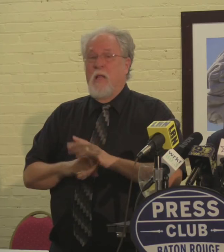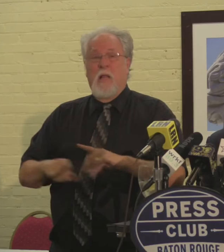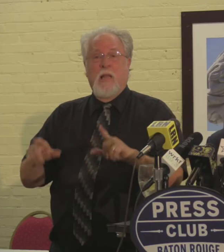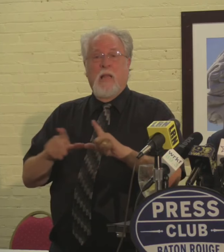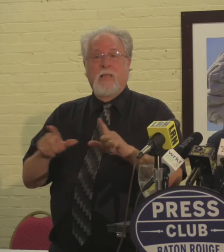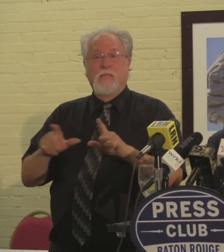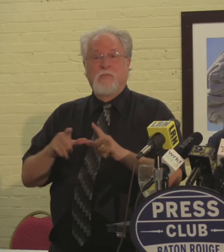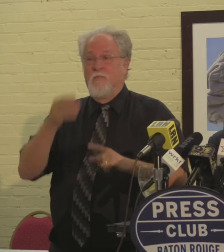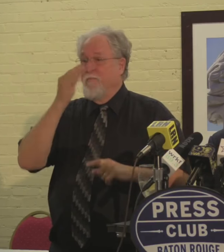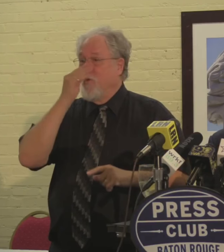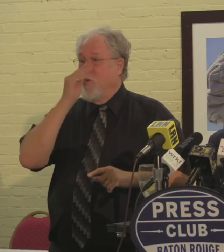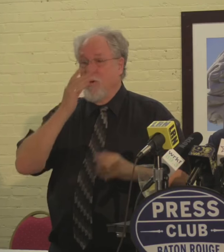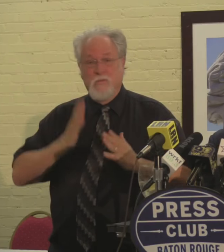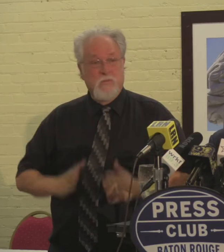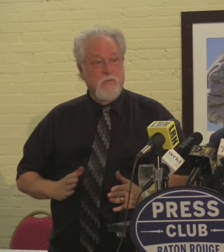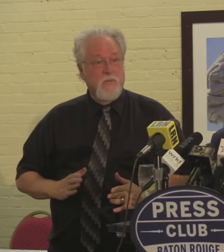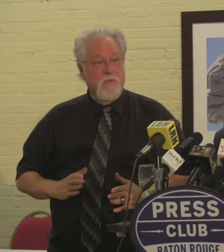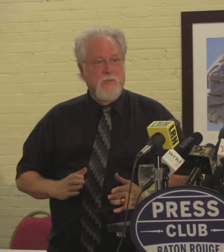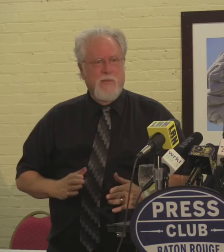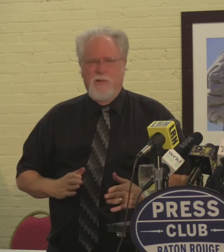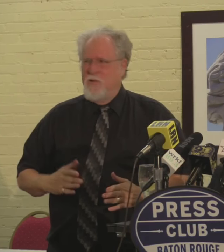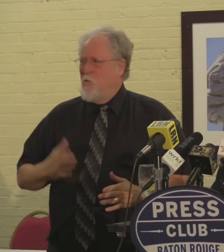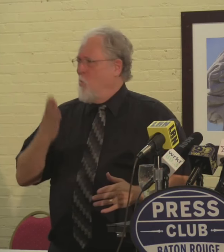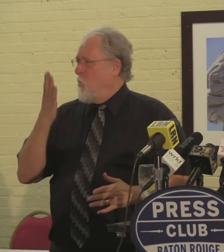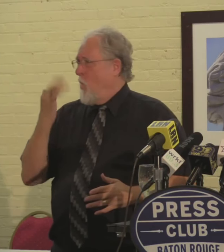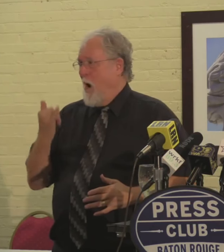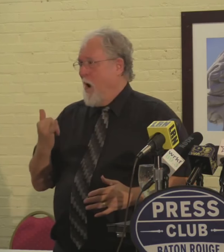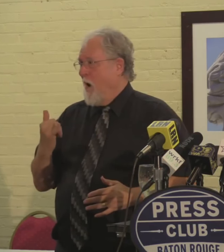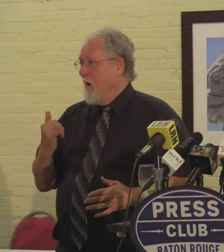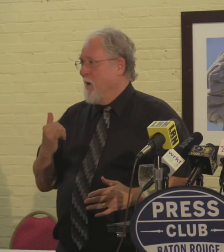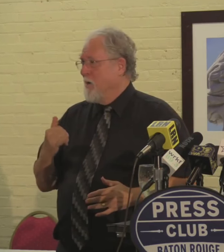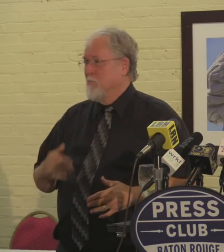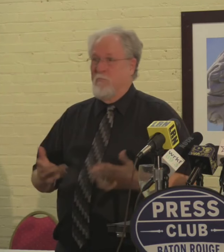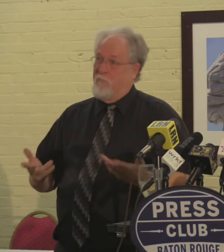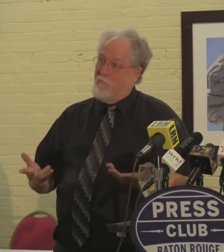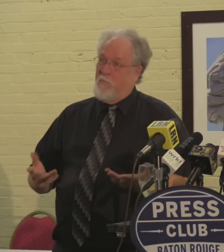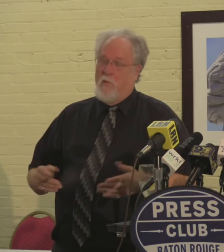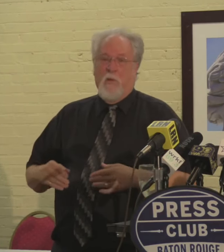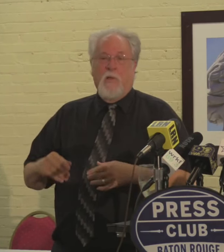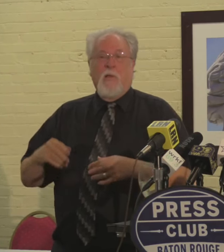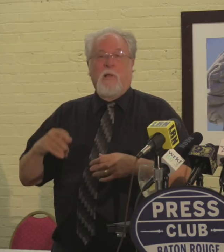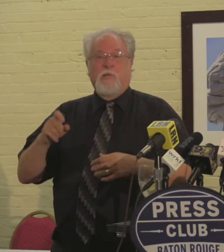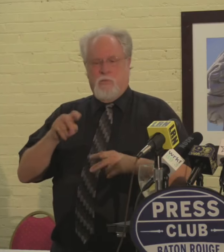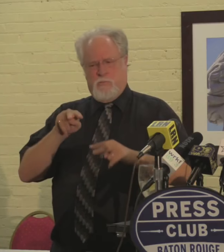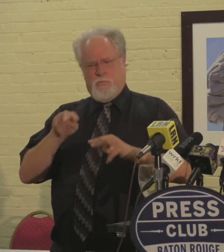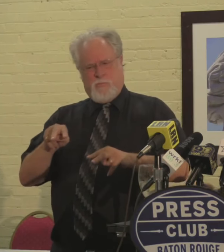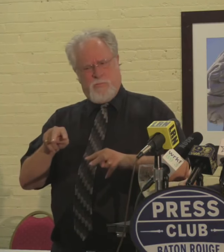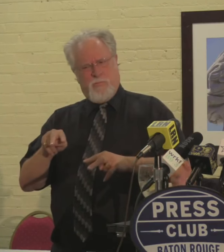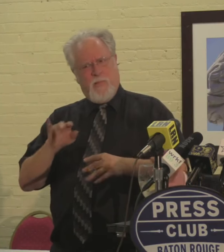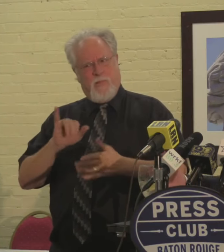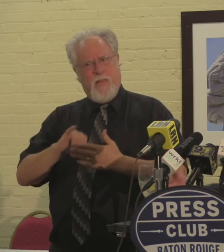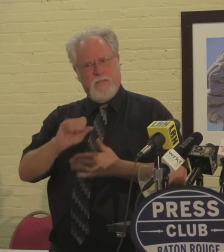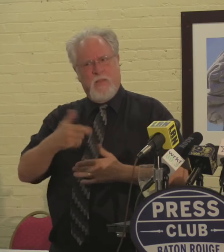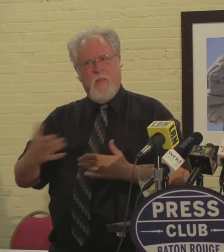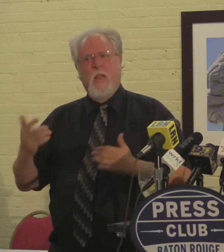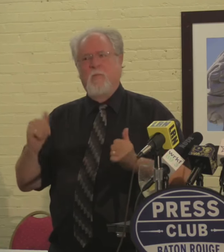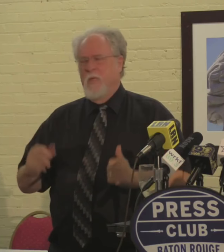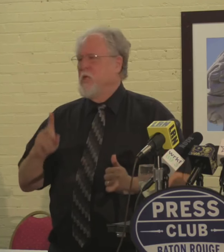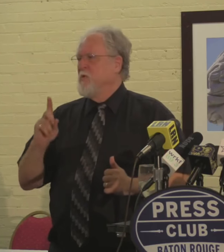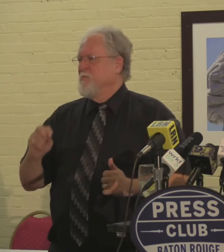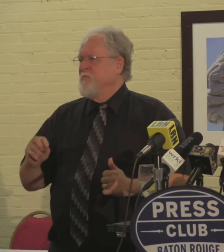licenses florists. I'm not sure why we do that. I think we ought to take a look at that. And that's another thing we can